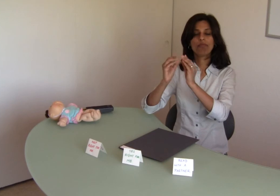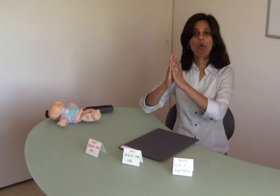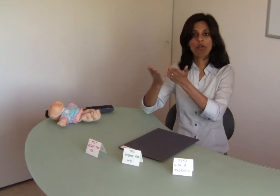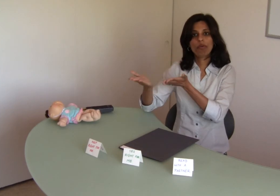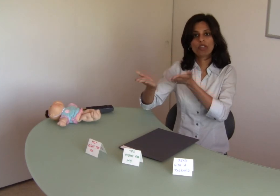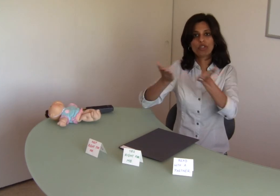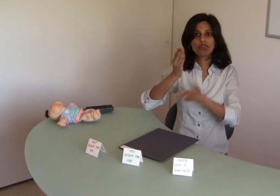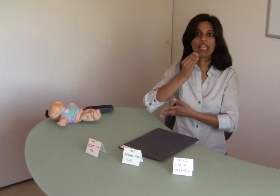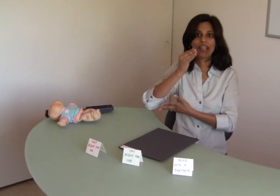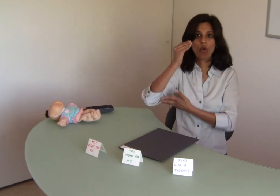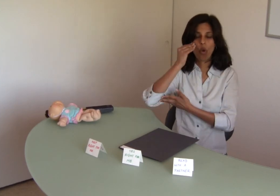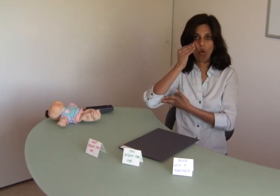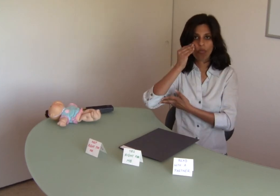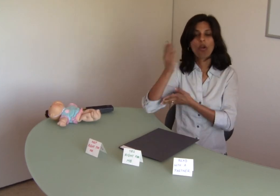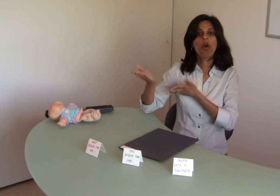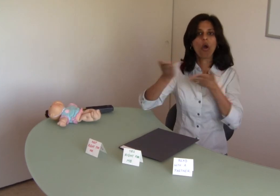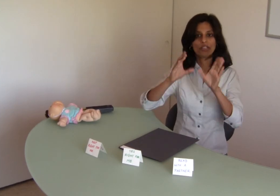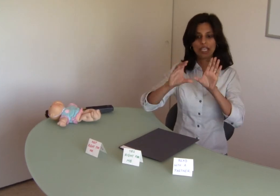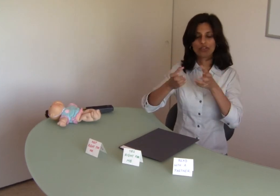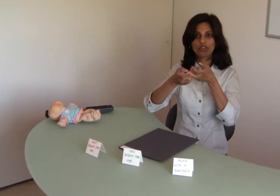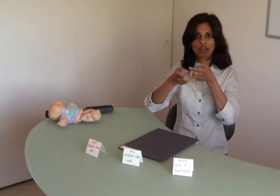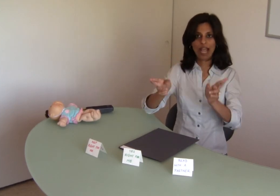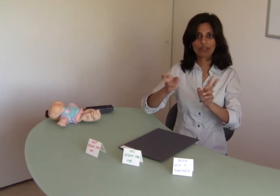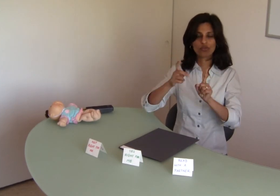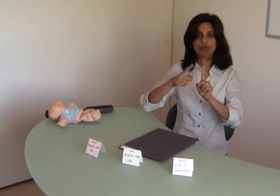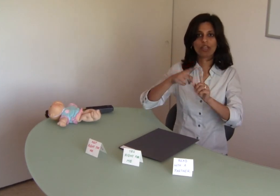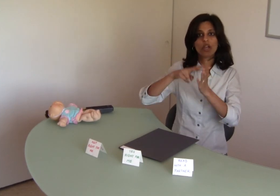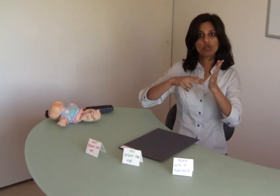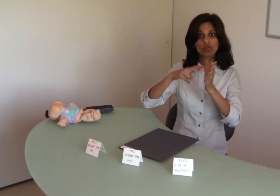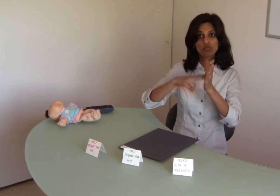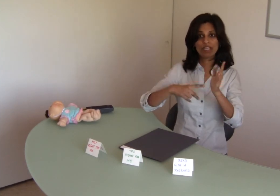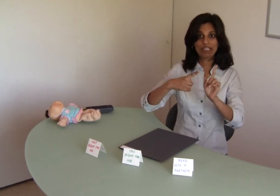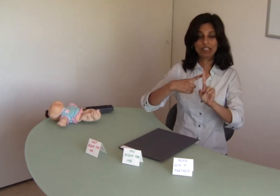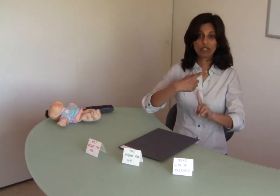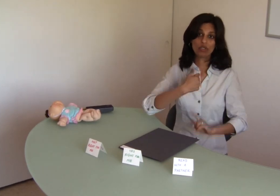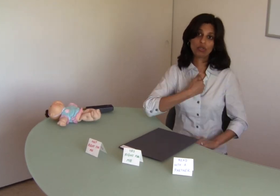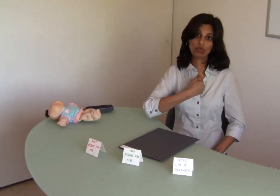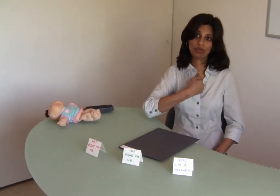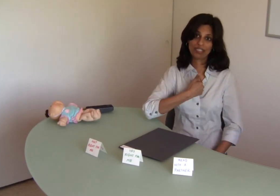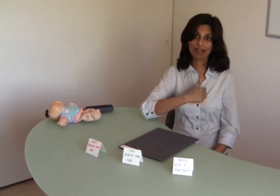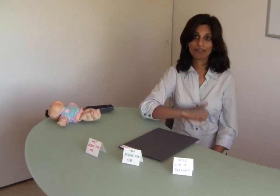more books to take home or take to the classroom to read to yourself.